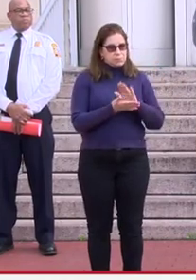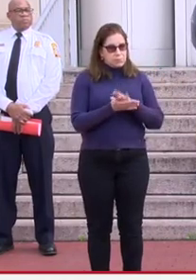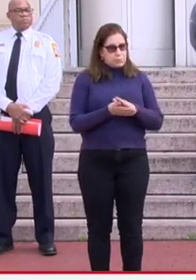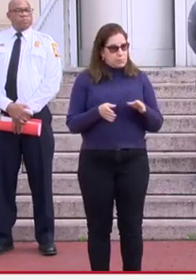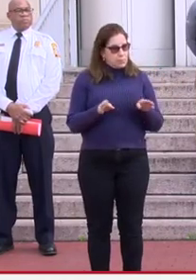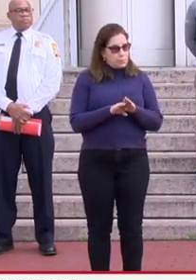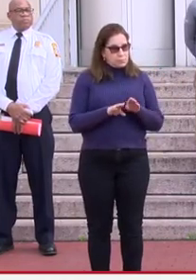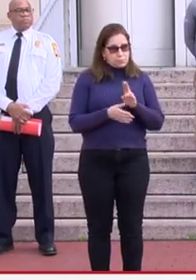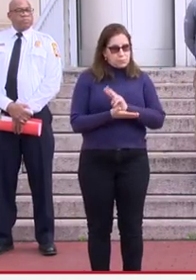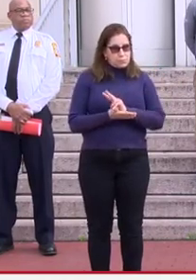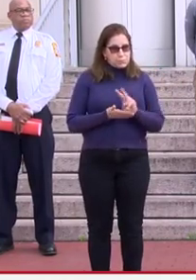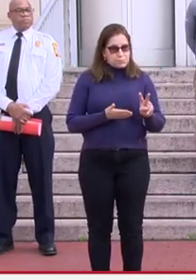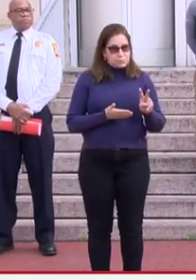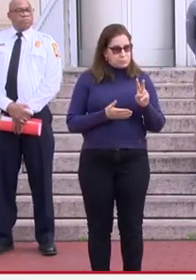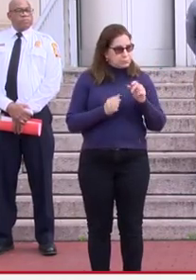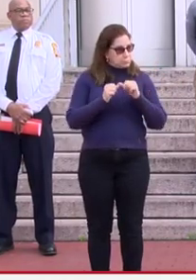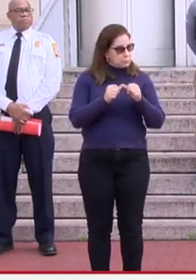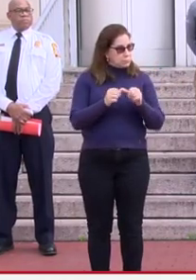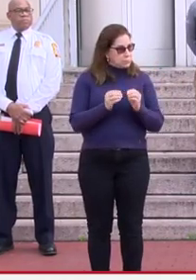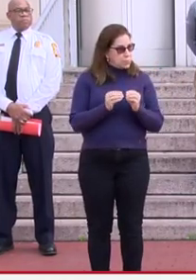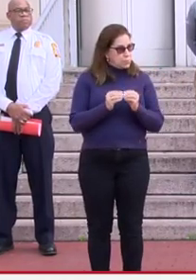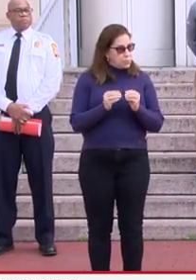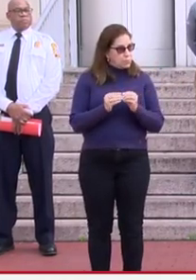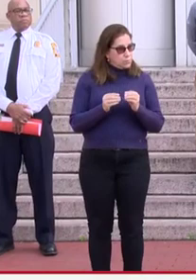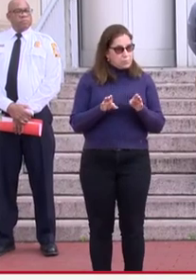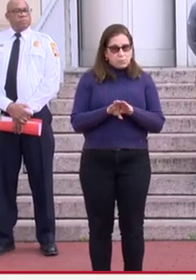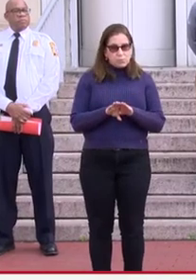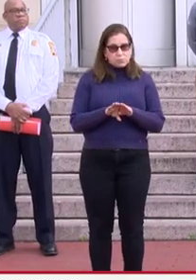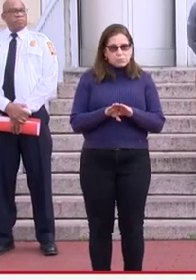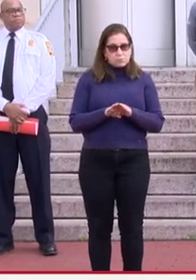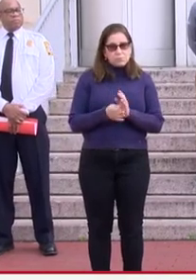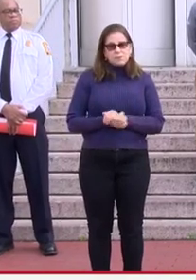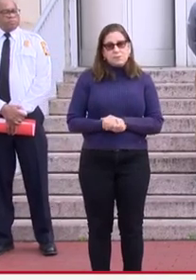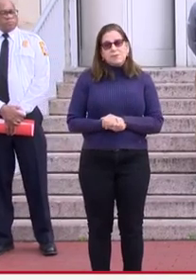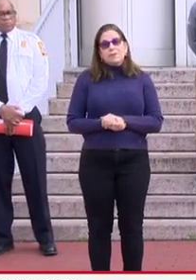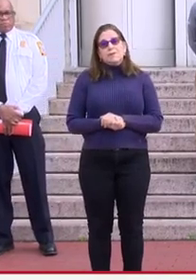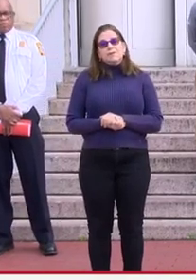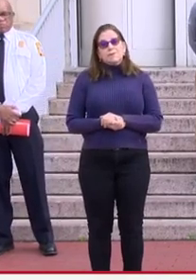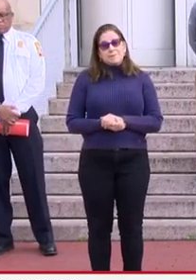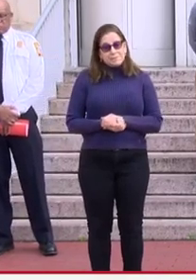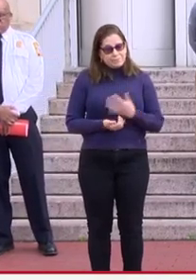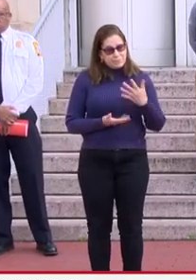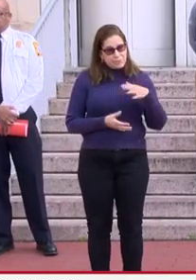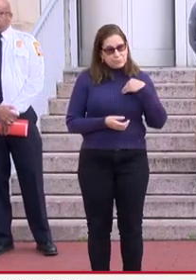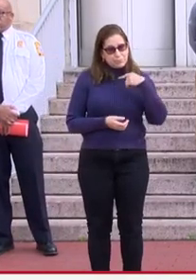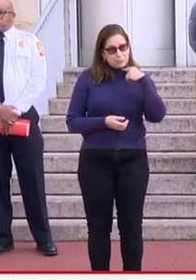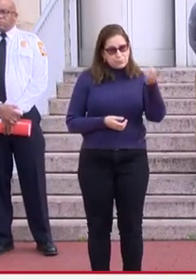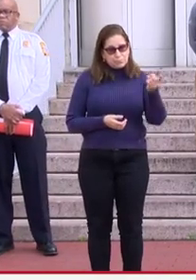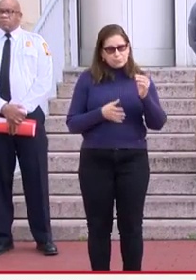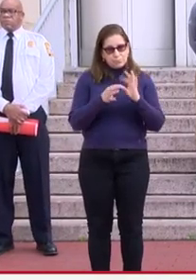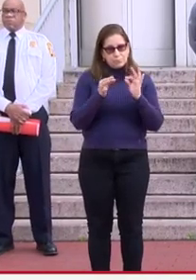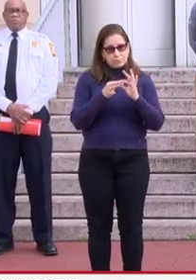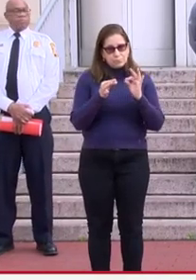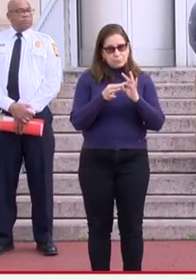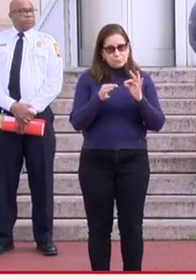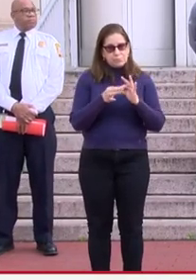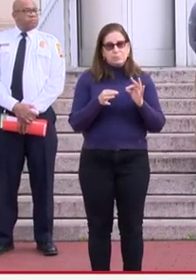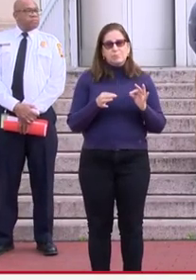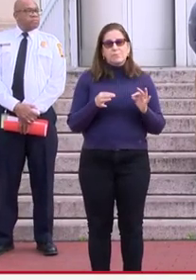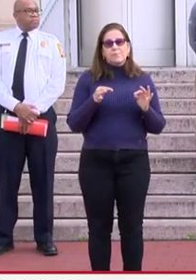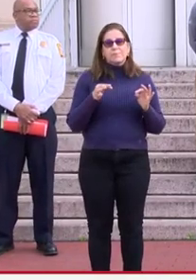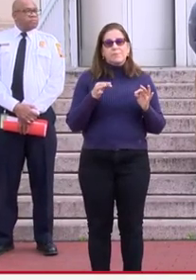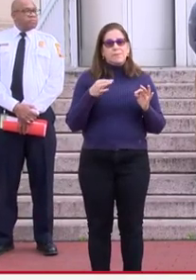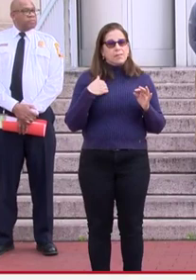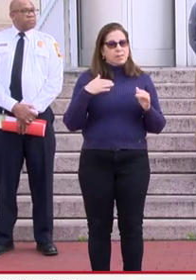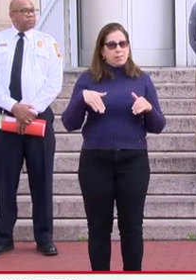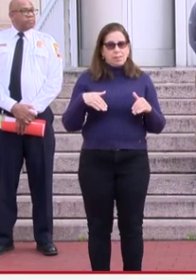timeline? As I mentioned with the earlier question, we haven't started talking about what our April operations look like